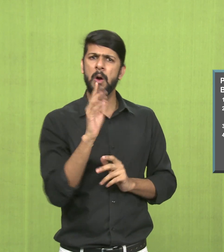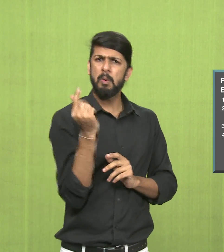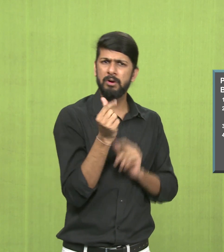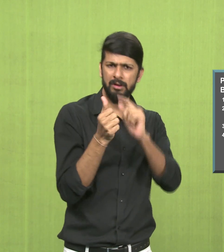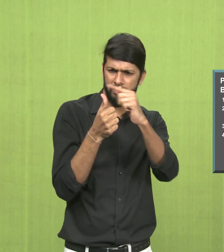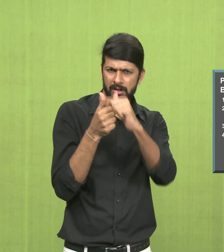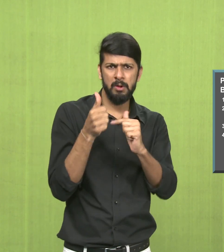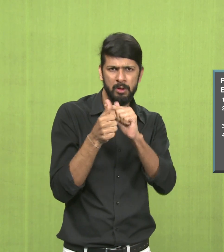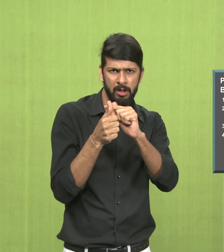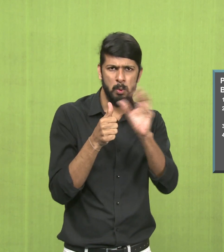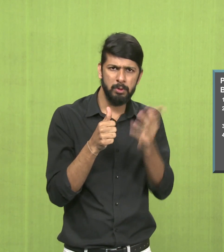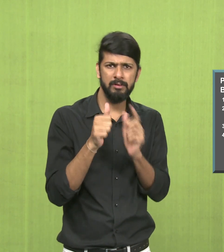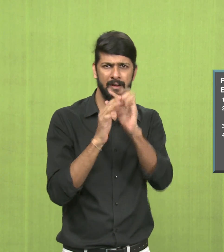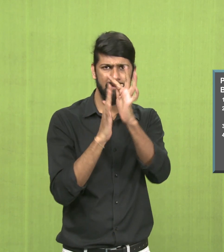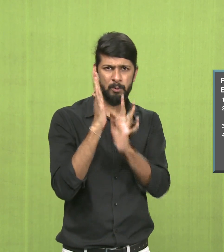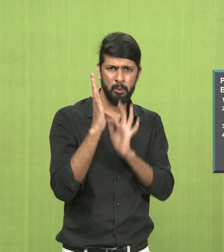make designs.